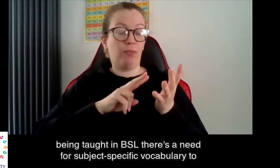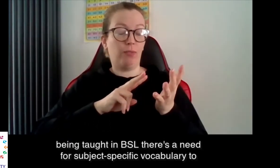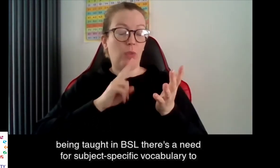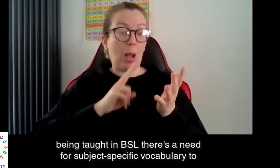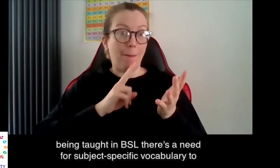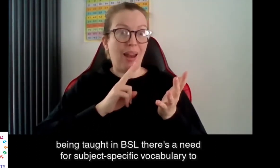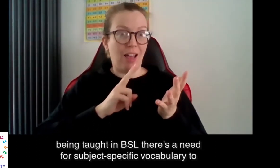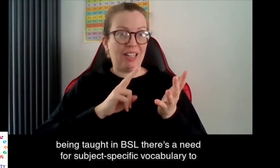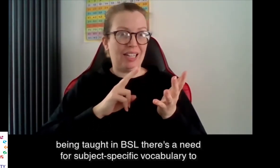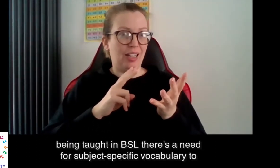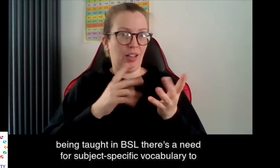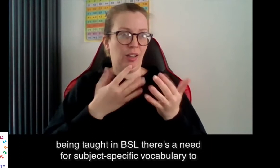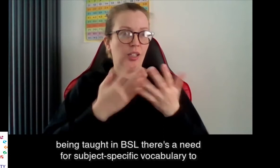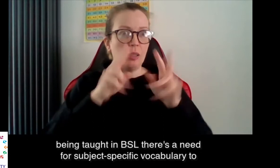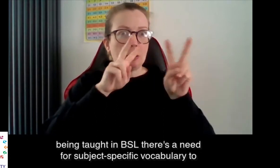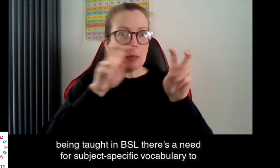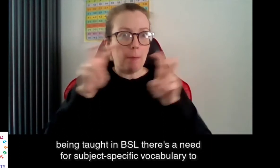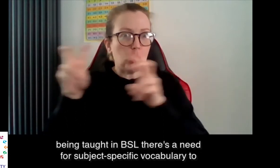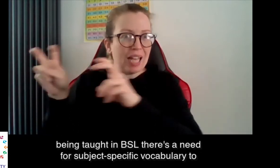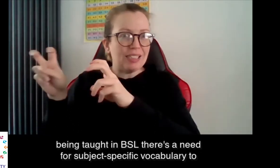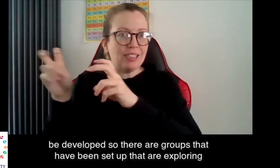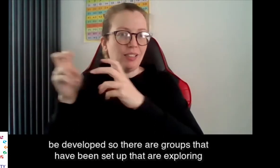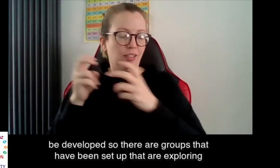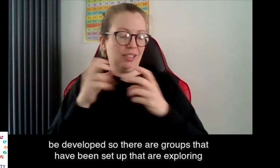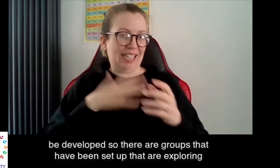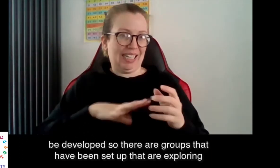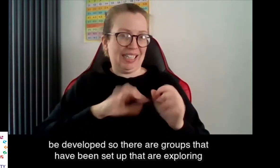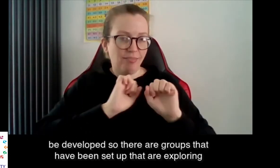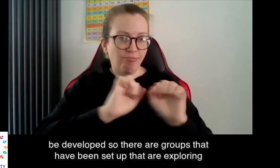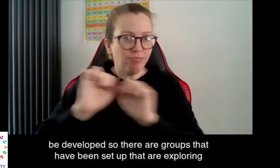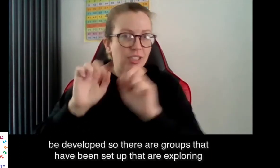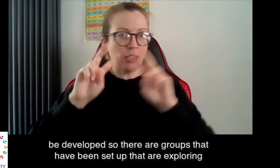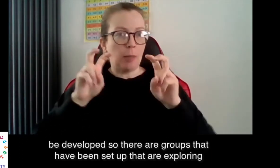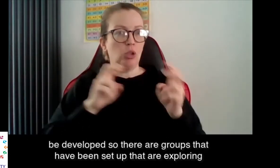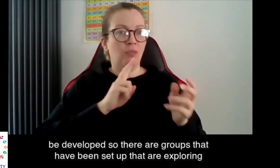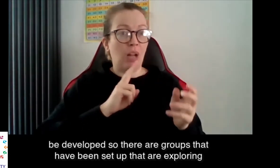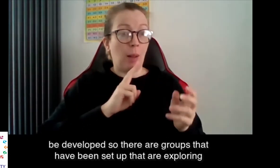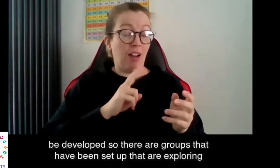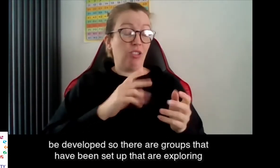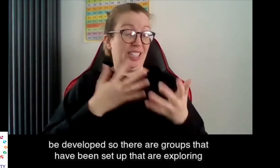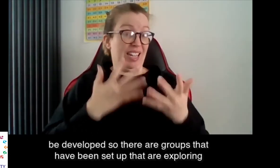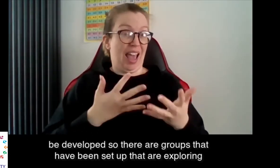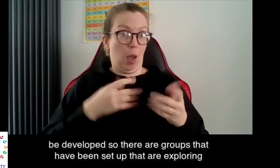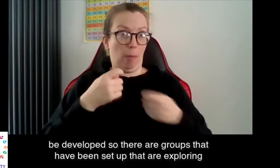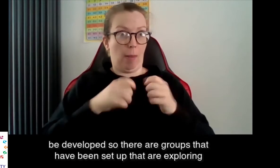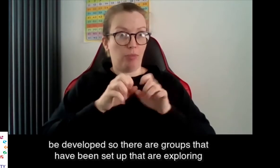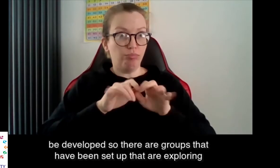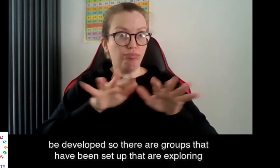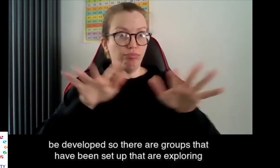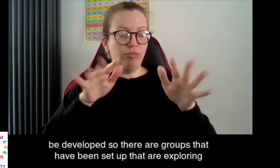there's a need for subject-specific vocabulary to be developed. So, there are groups that have been set up that